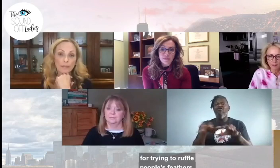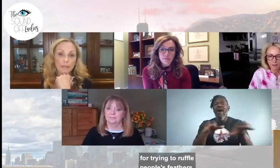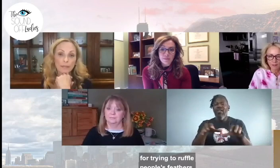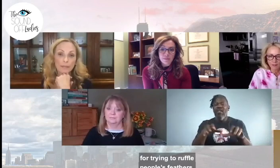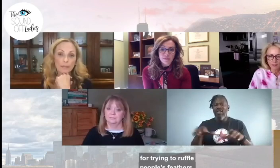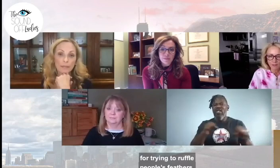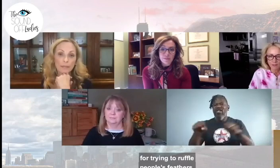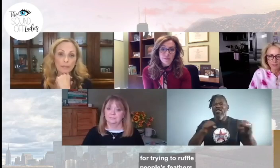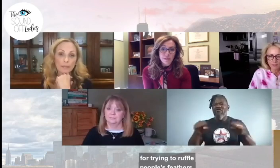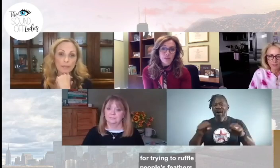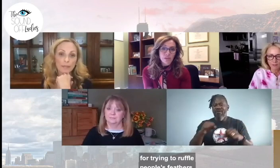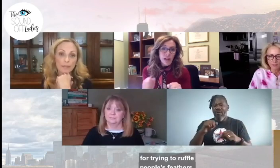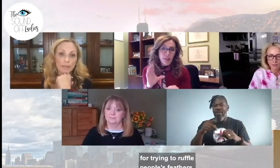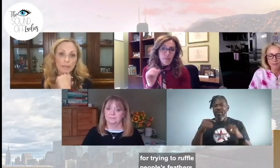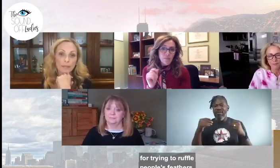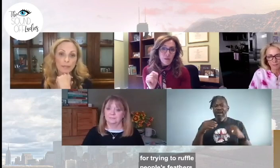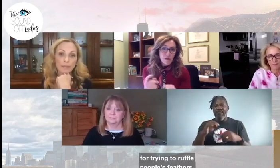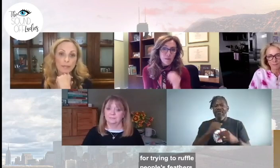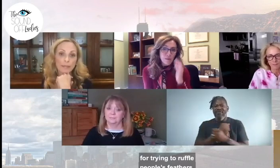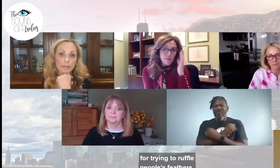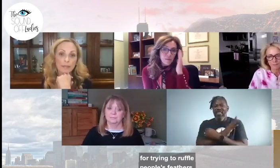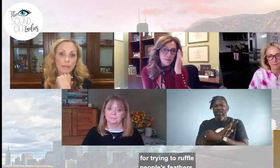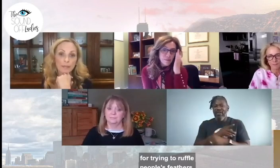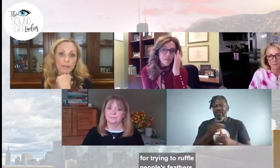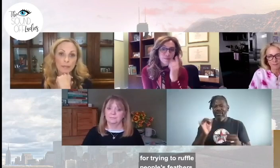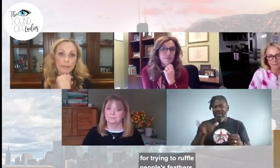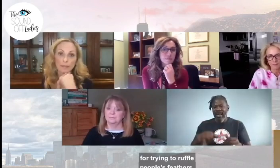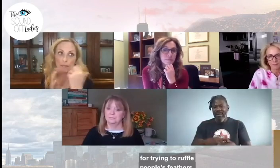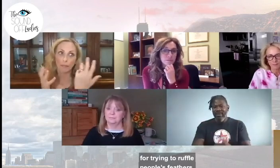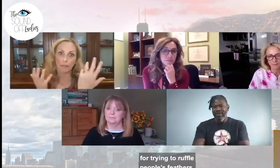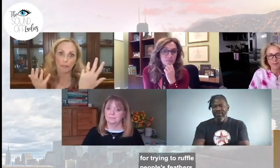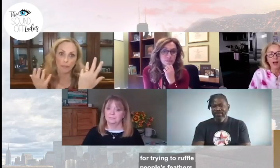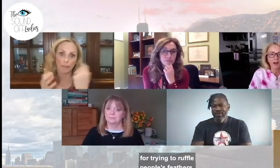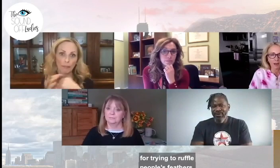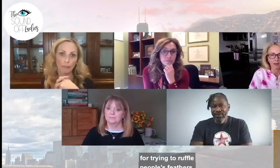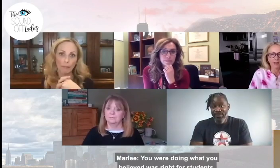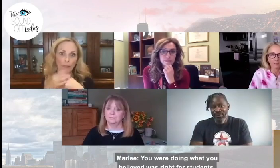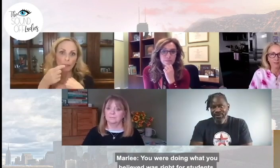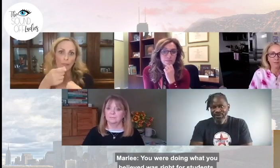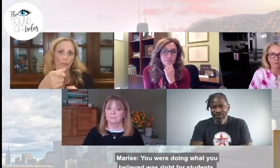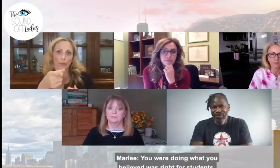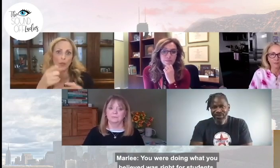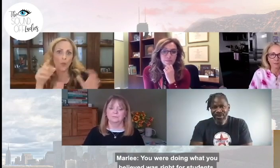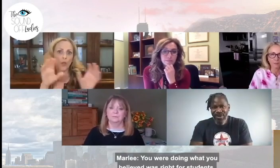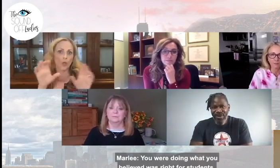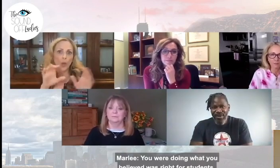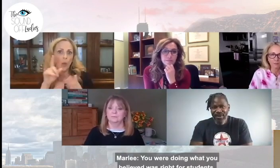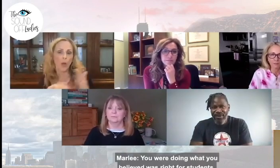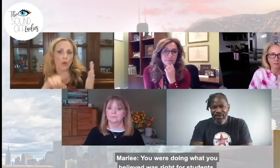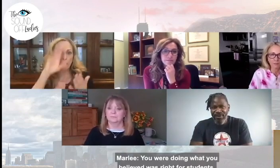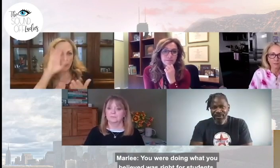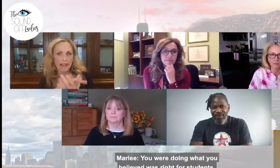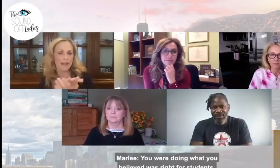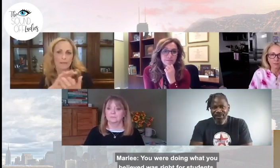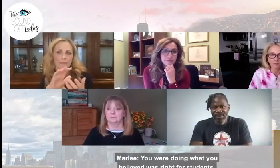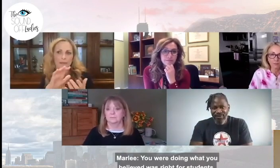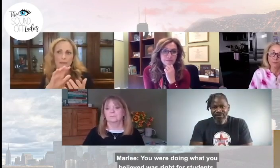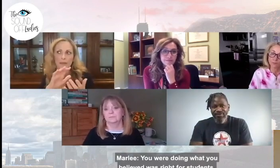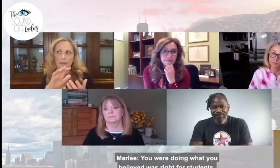and I wasn't trying to ruffle people's feathers, but I just wanted to do what's best for the student.